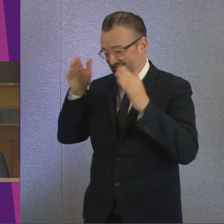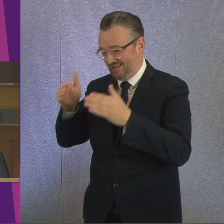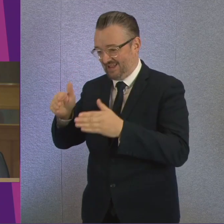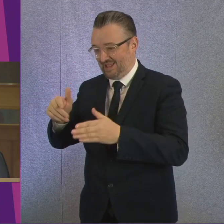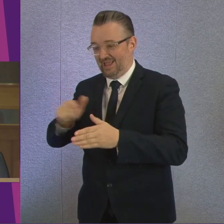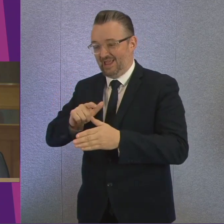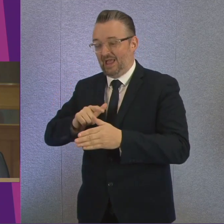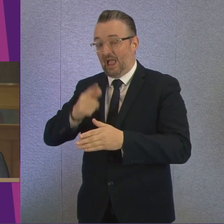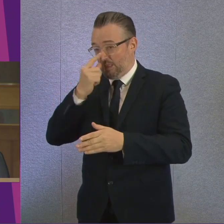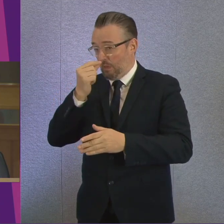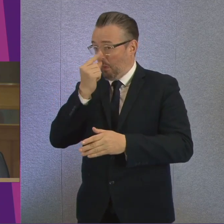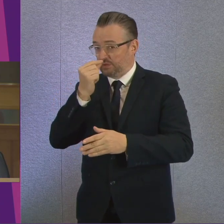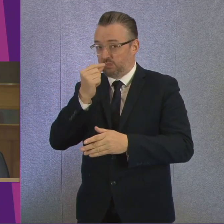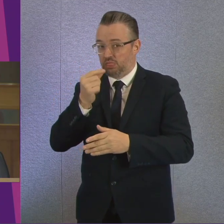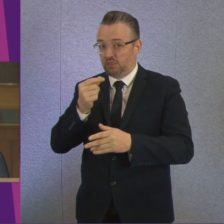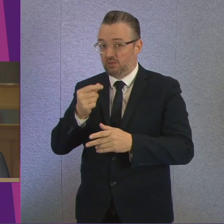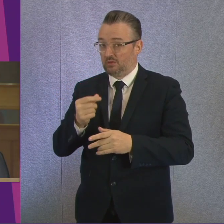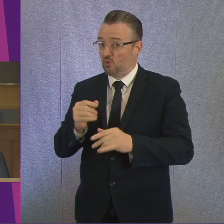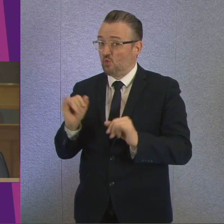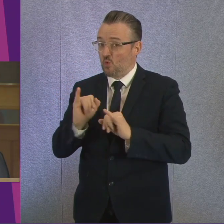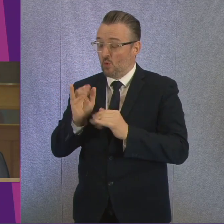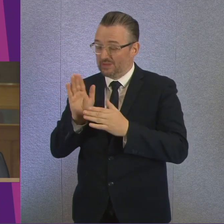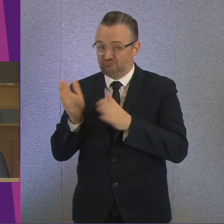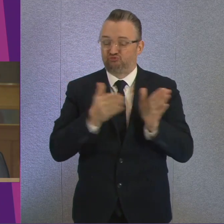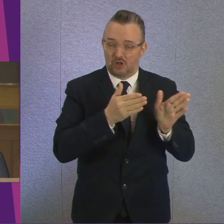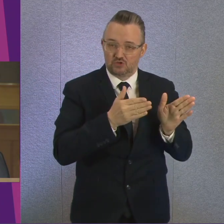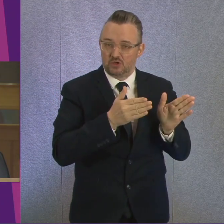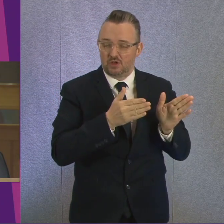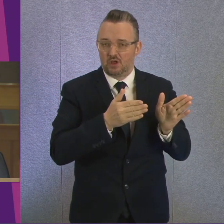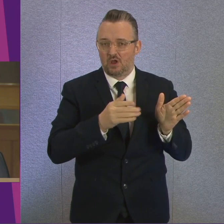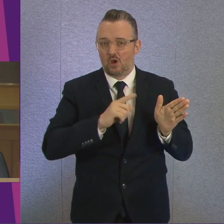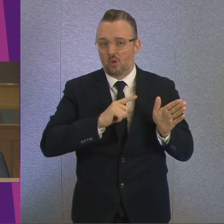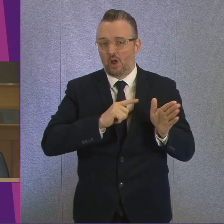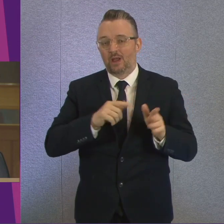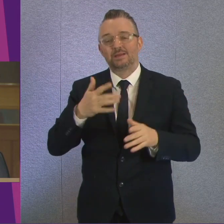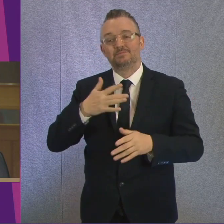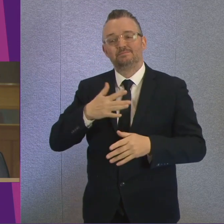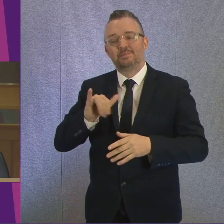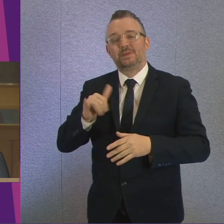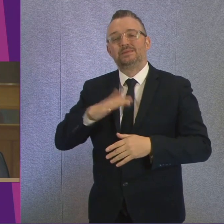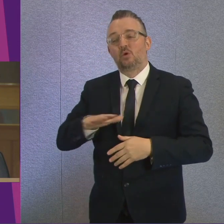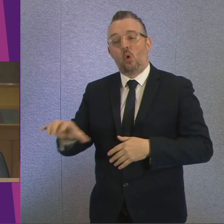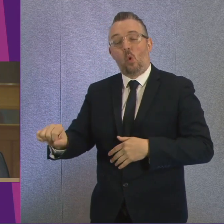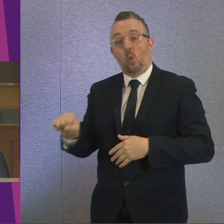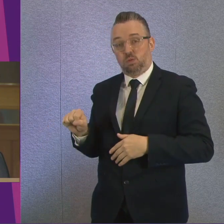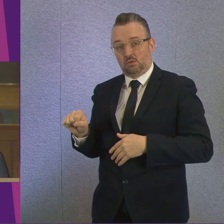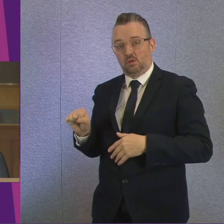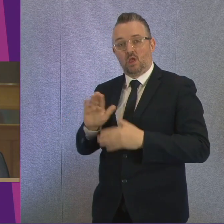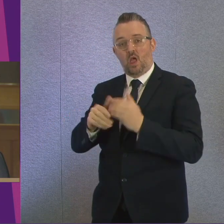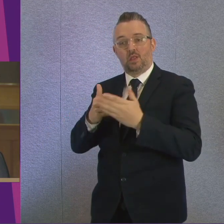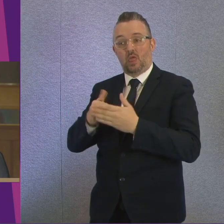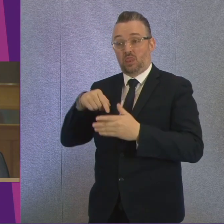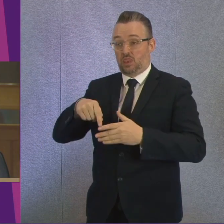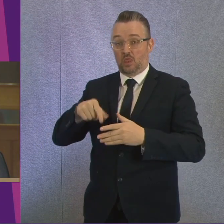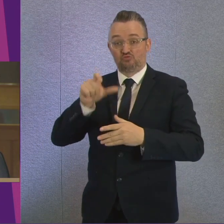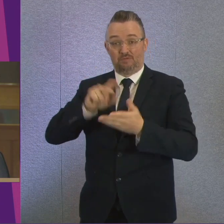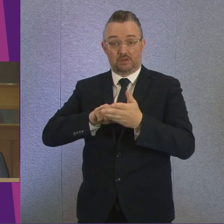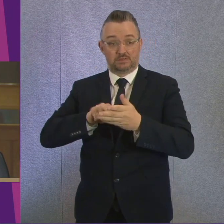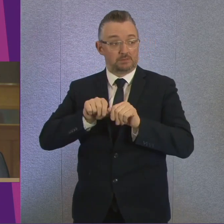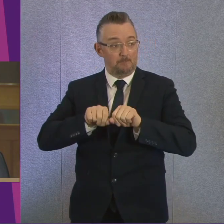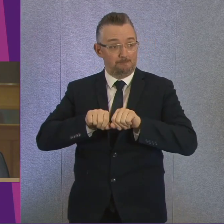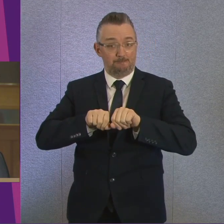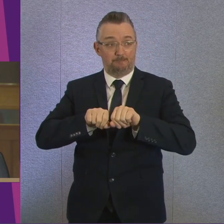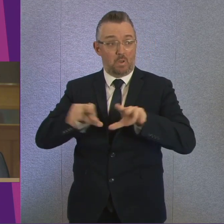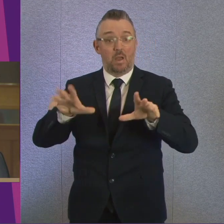time of our greatest need, and that the DCN move should be delayed until the pandemic is over and it can be carried out in a safe, orderly